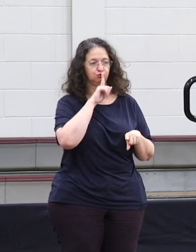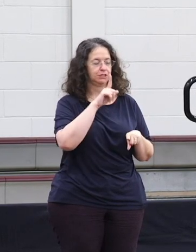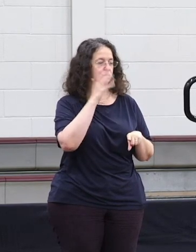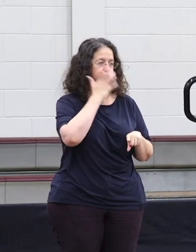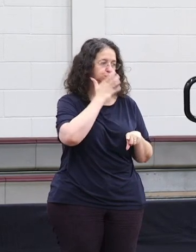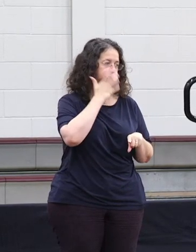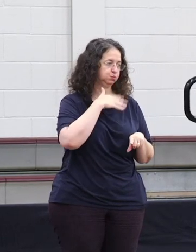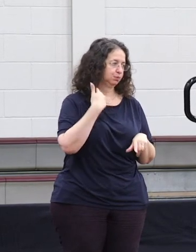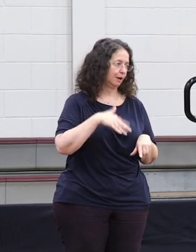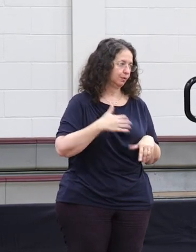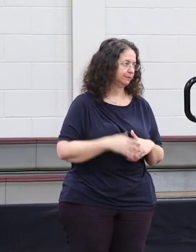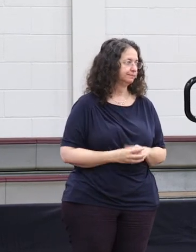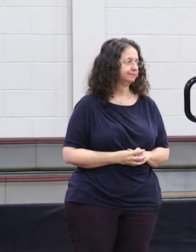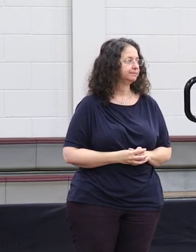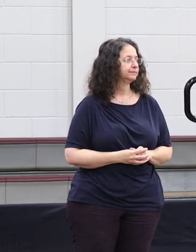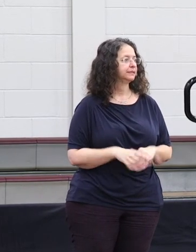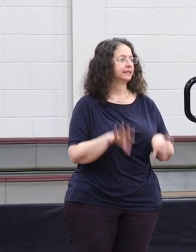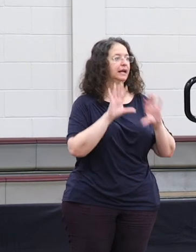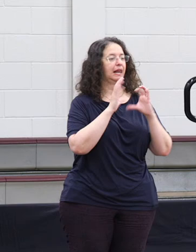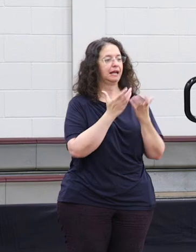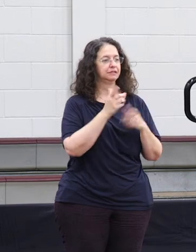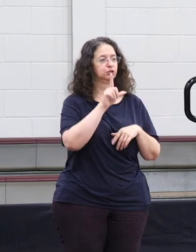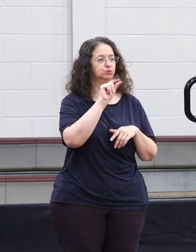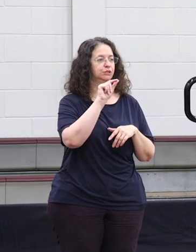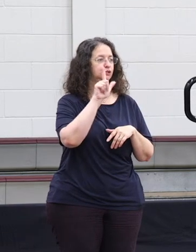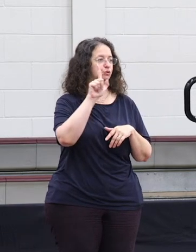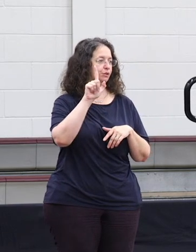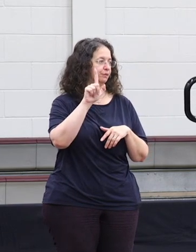extraordinary. And to the class of 2021.